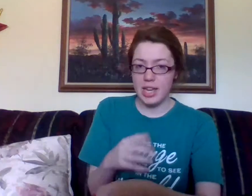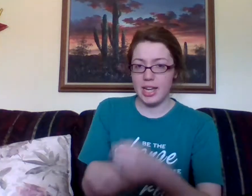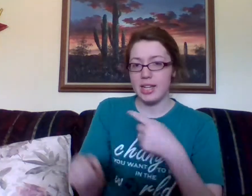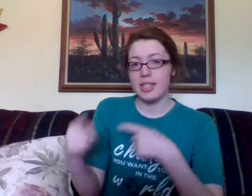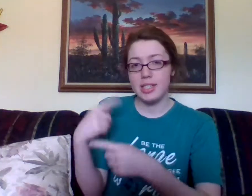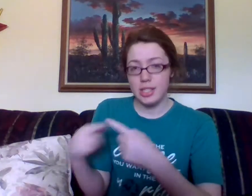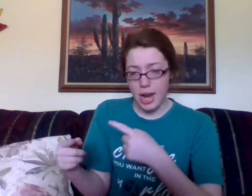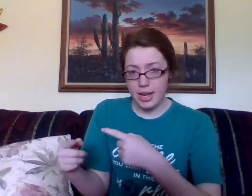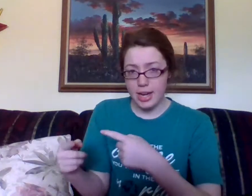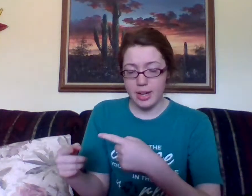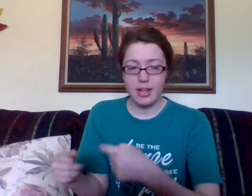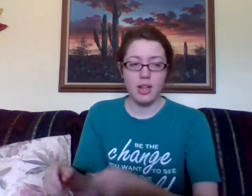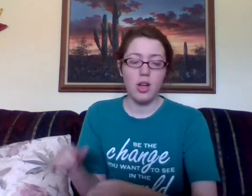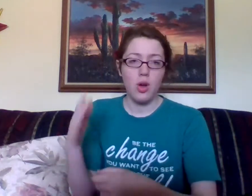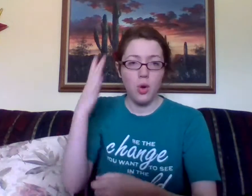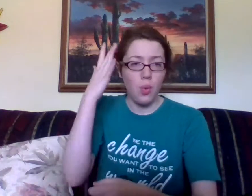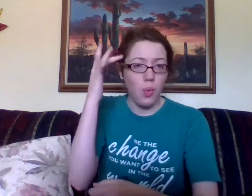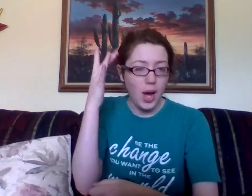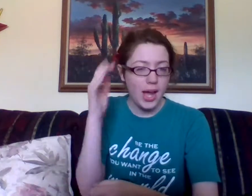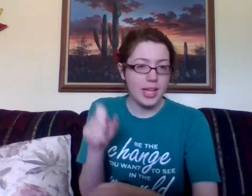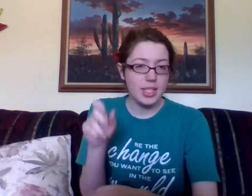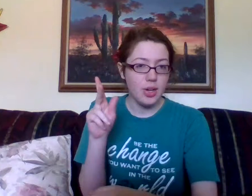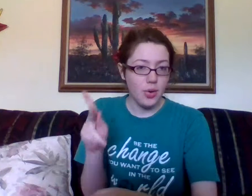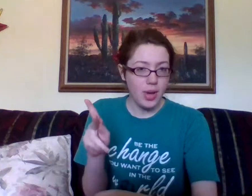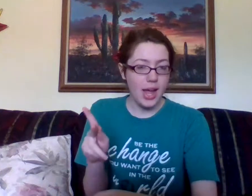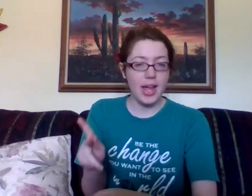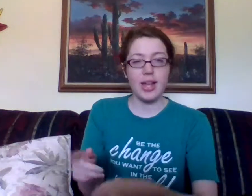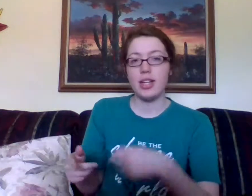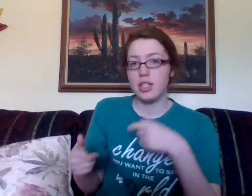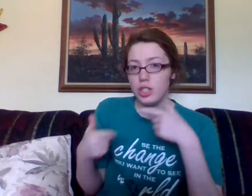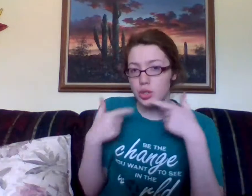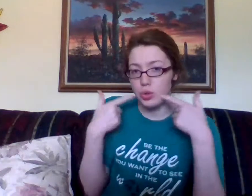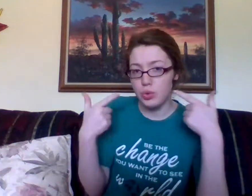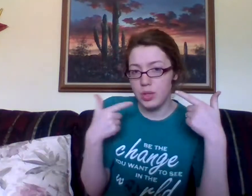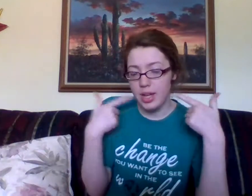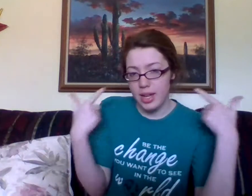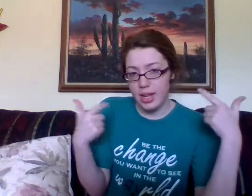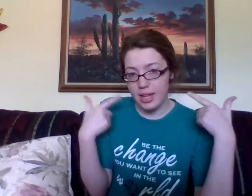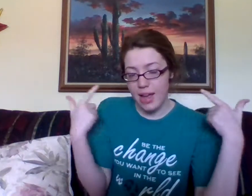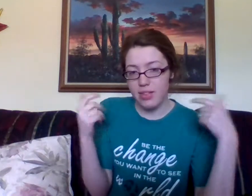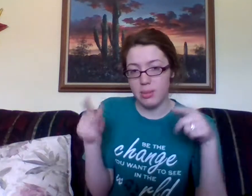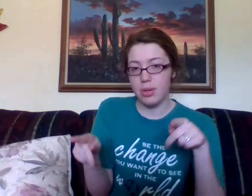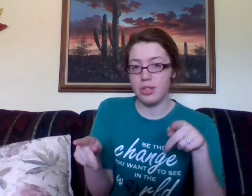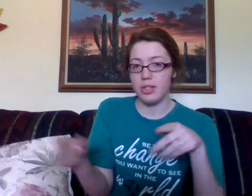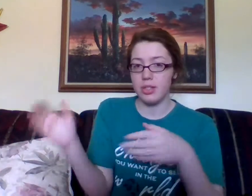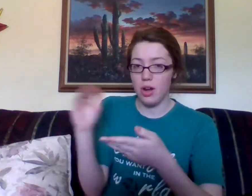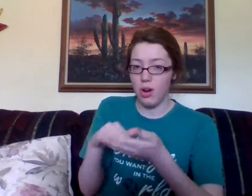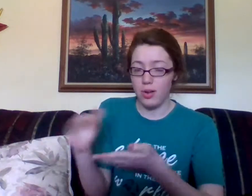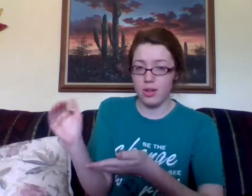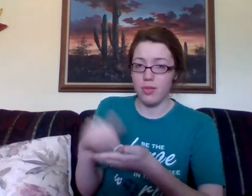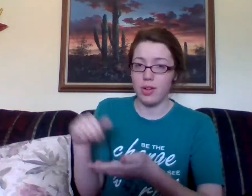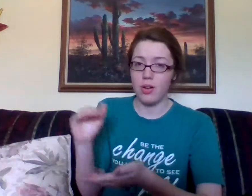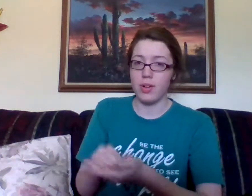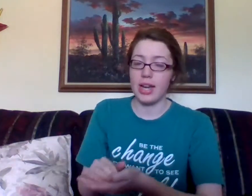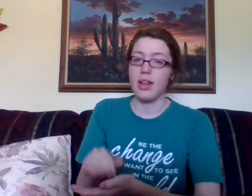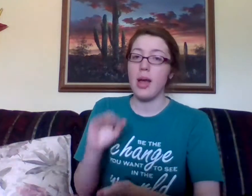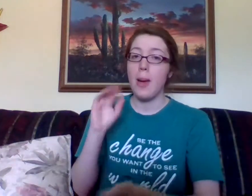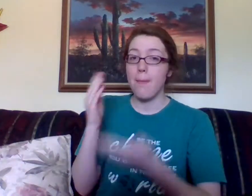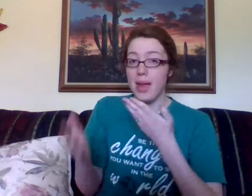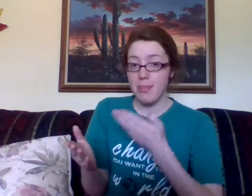Speaking, signing. Why is it okay to laugh at the person over and over and over again?